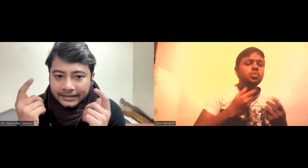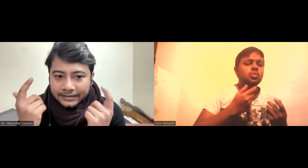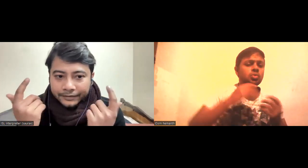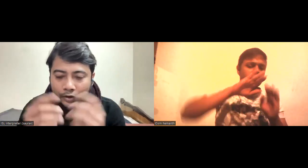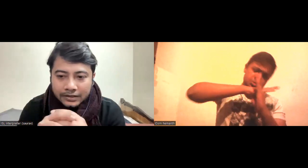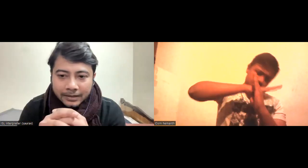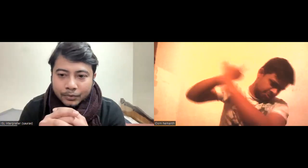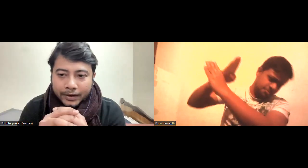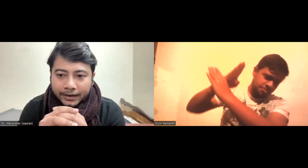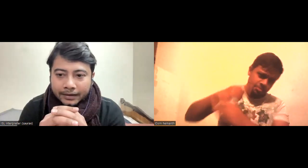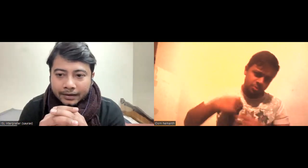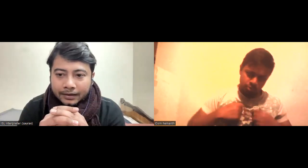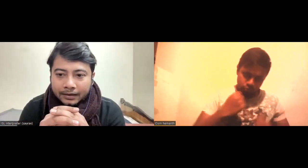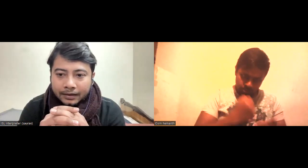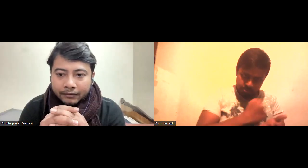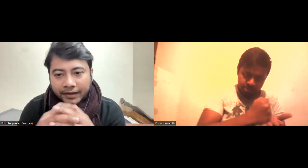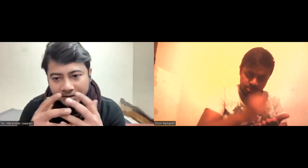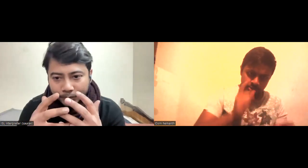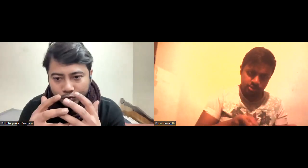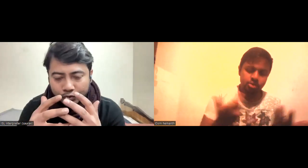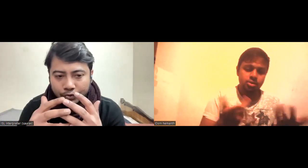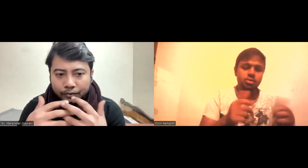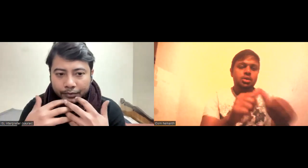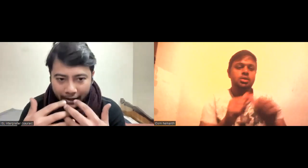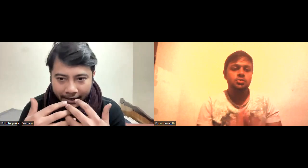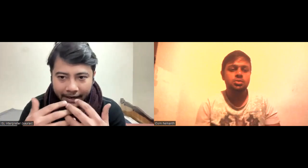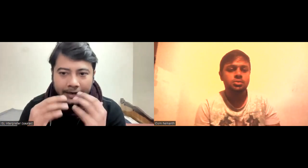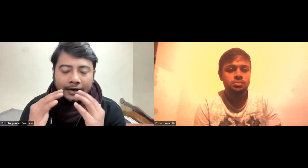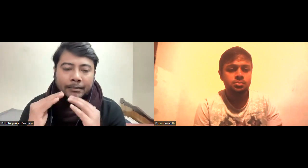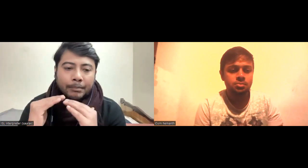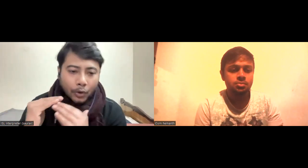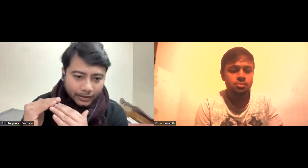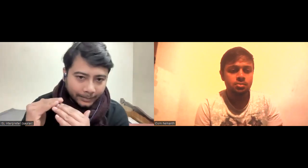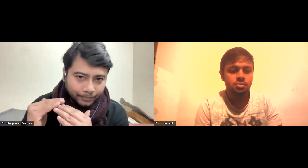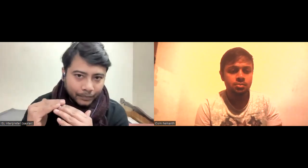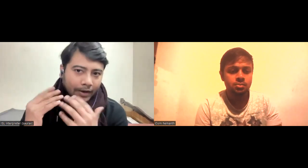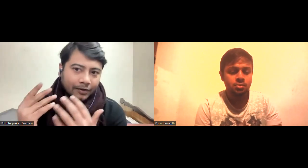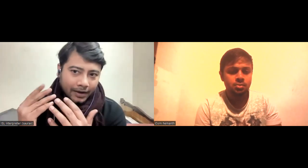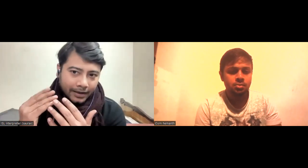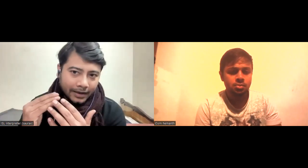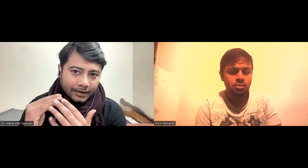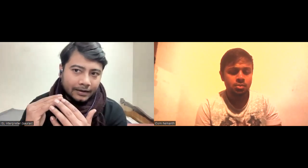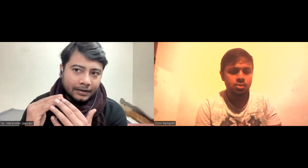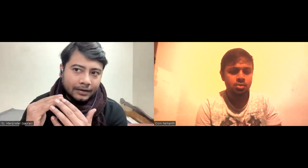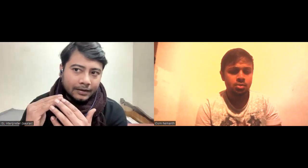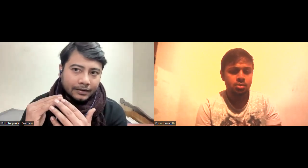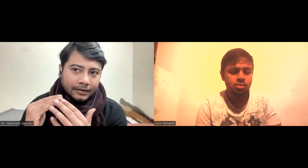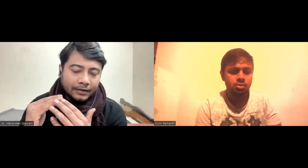these things, if thoughts come to our head, we are supposed to try and block them and try